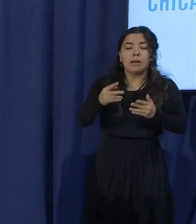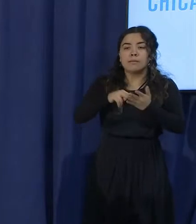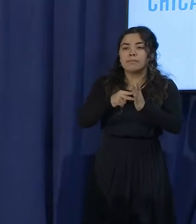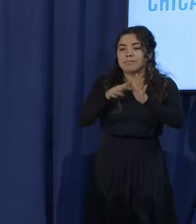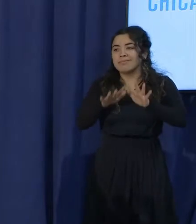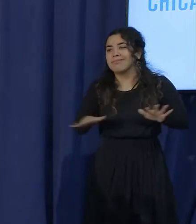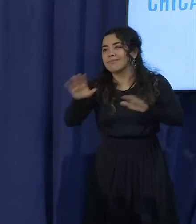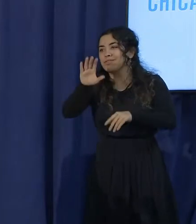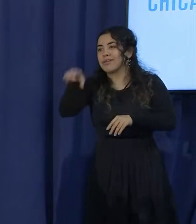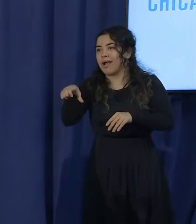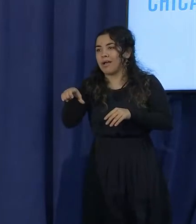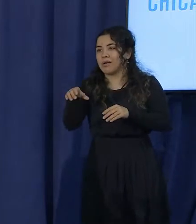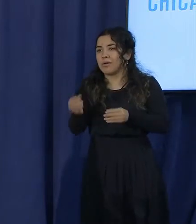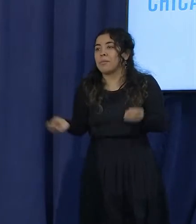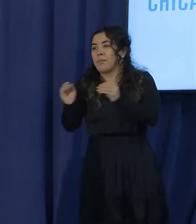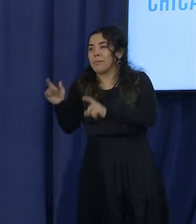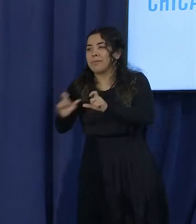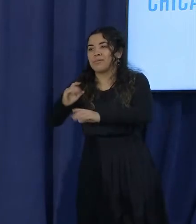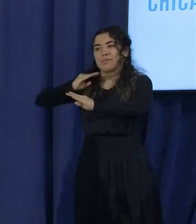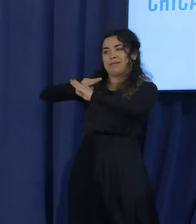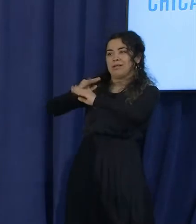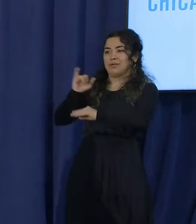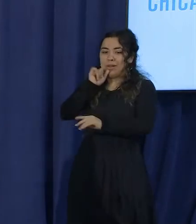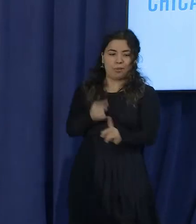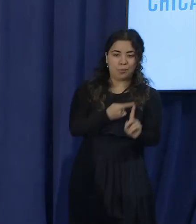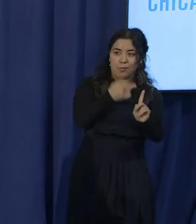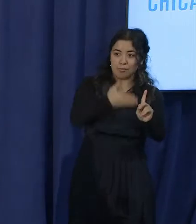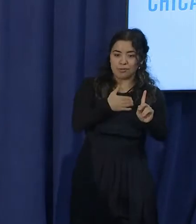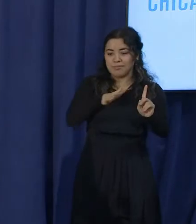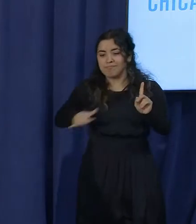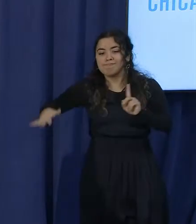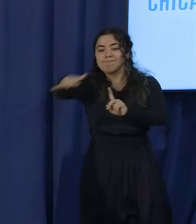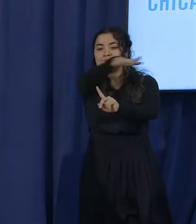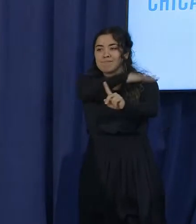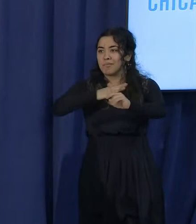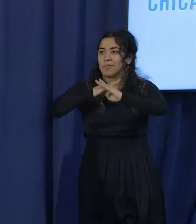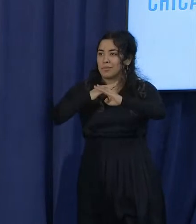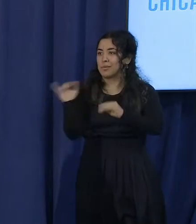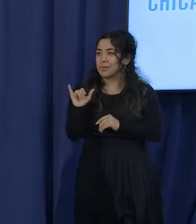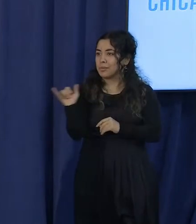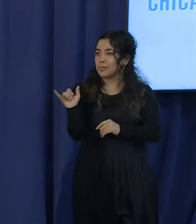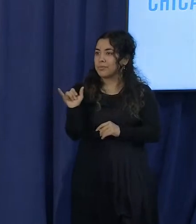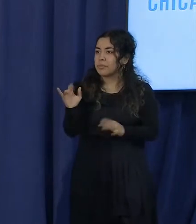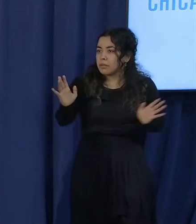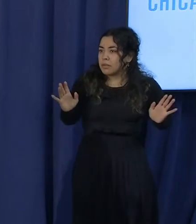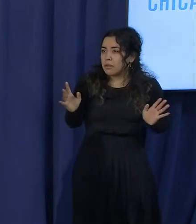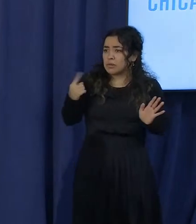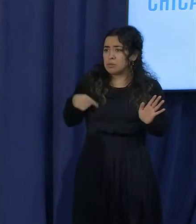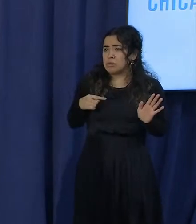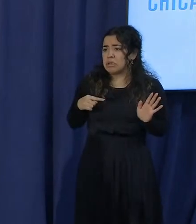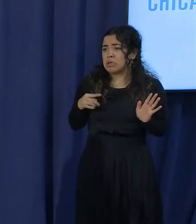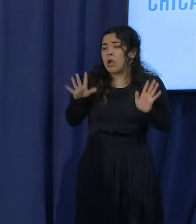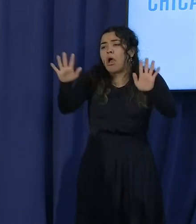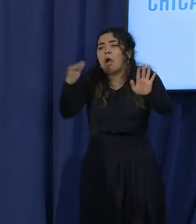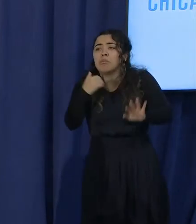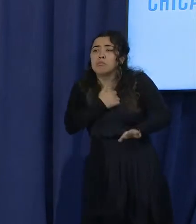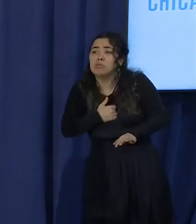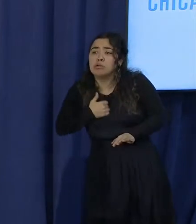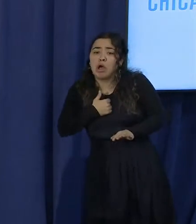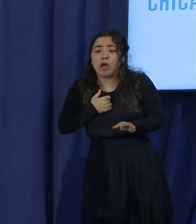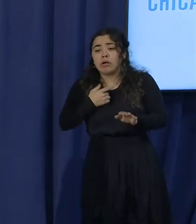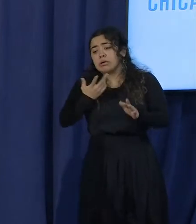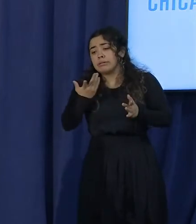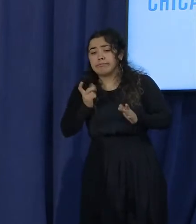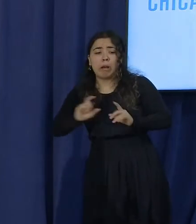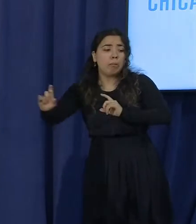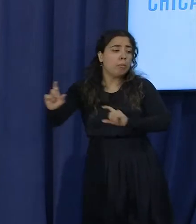which we need to be prepared. So we make no apologies for over-directing vaccine. We think it is the